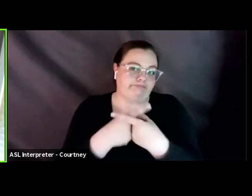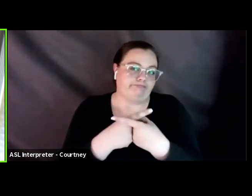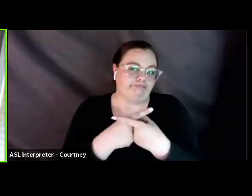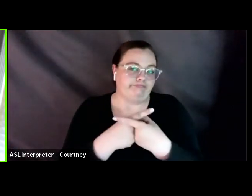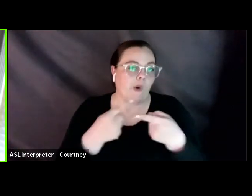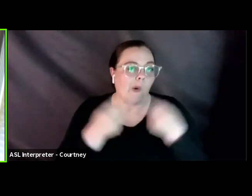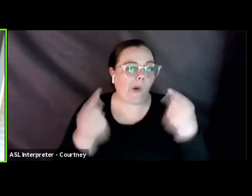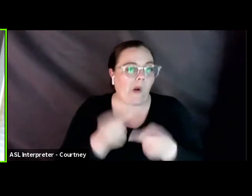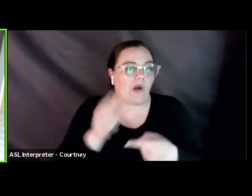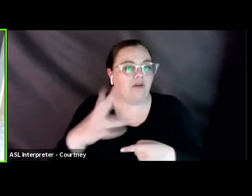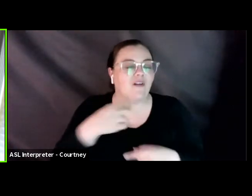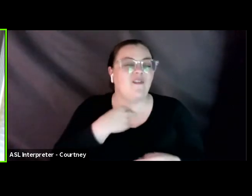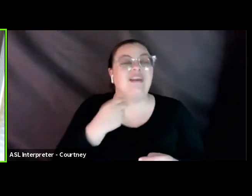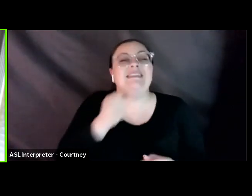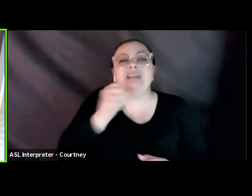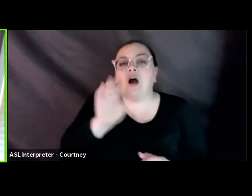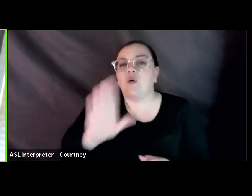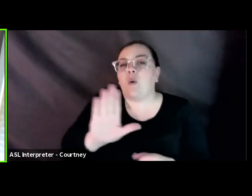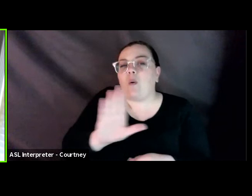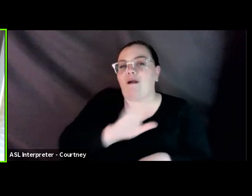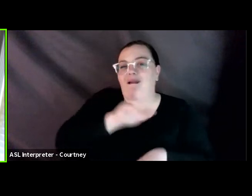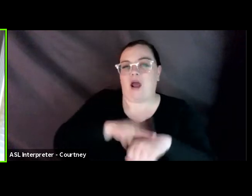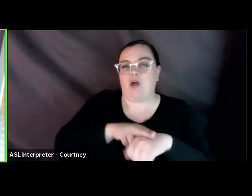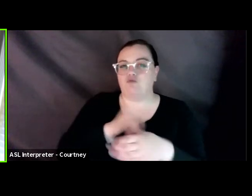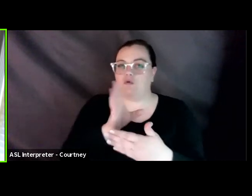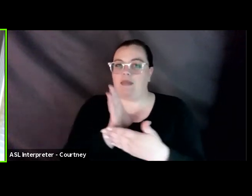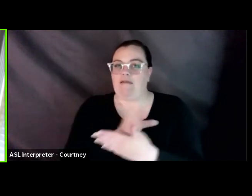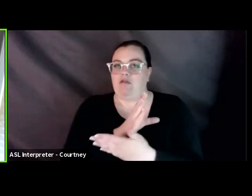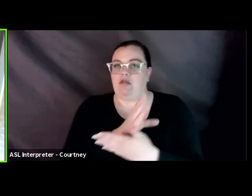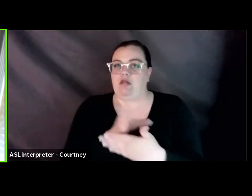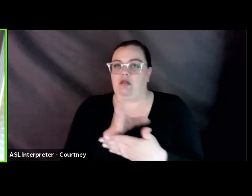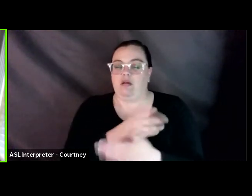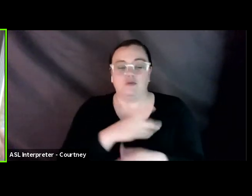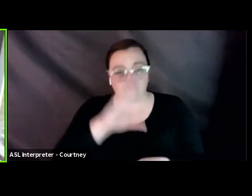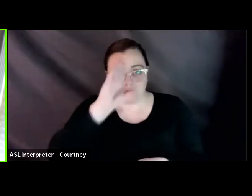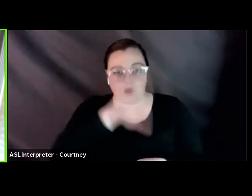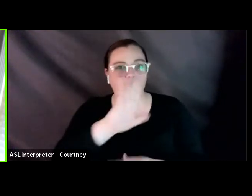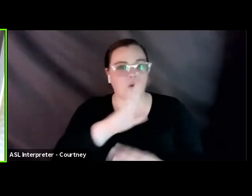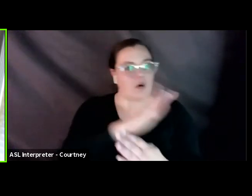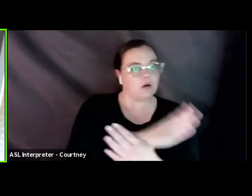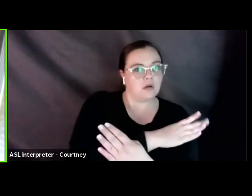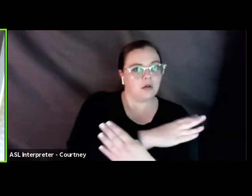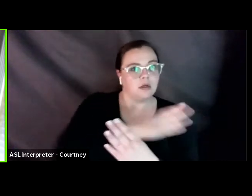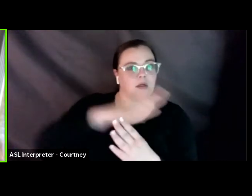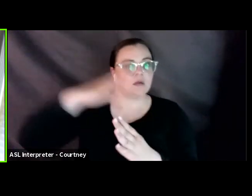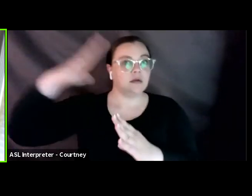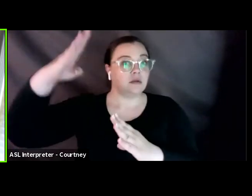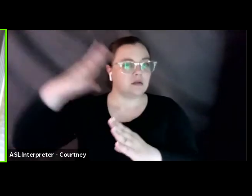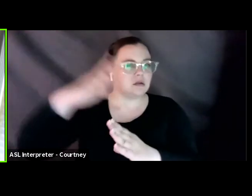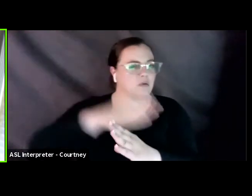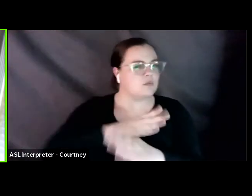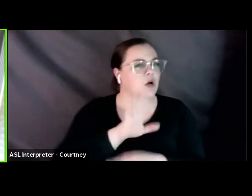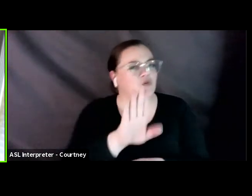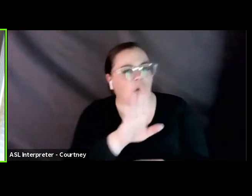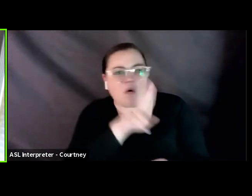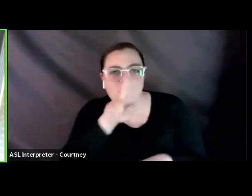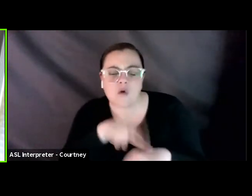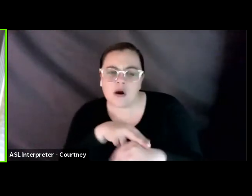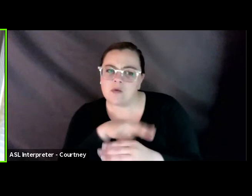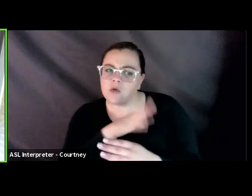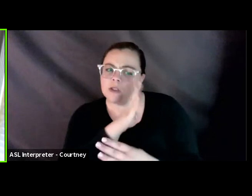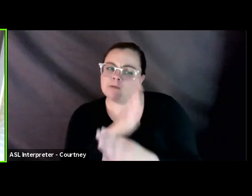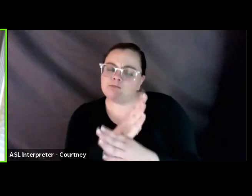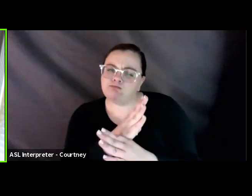speaking volume. So get to know your levels, your personal gears. What is your normal? Do you have to adjust? Are you speaking